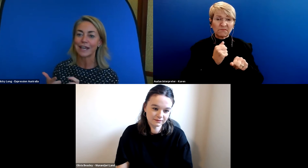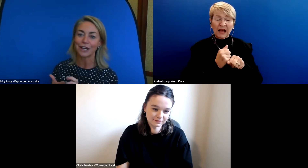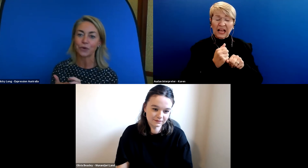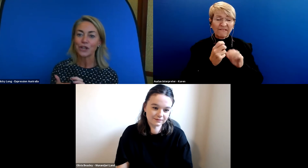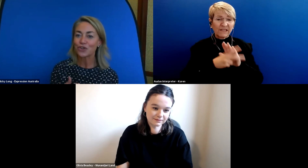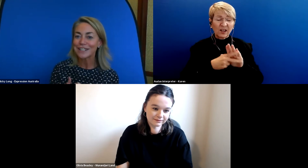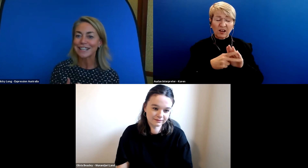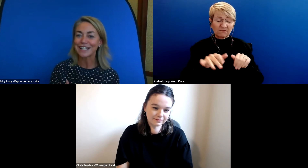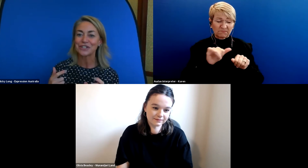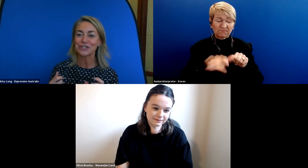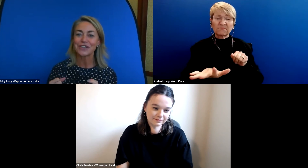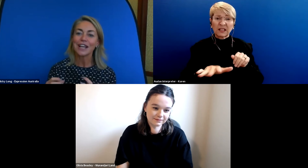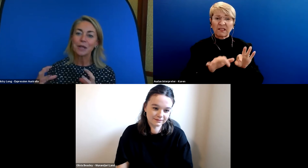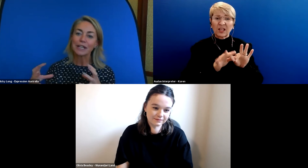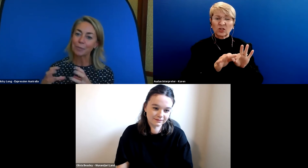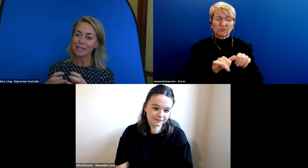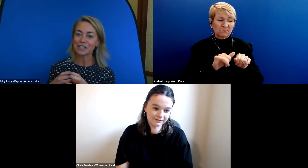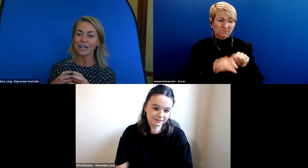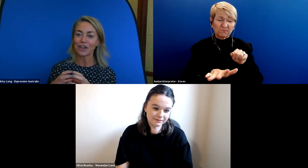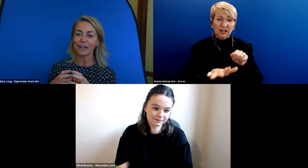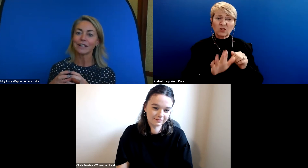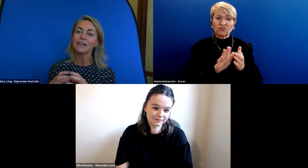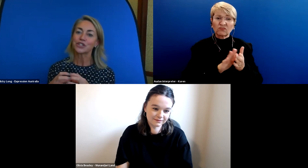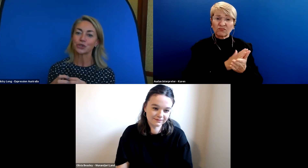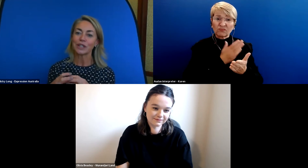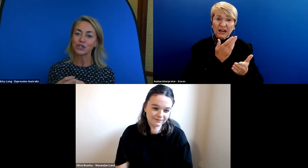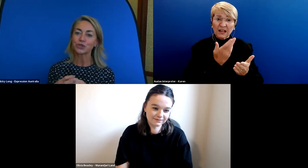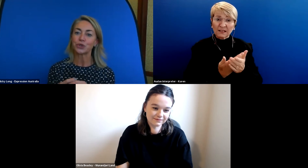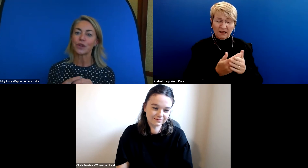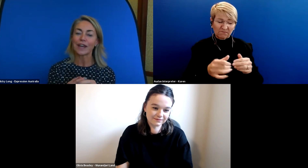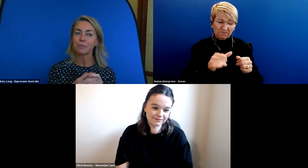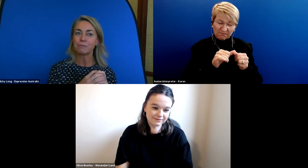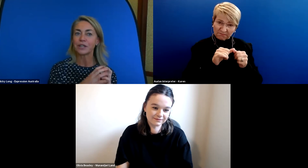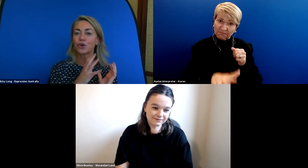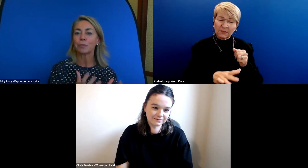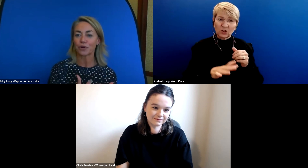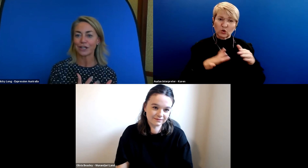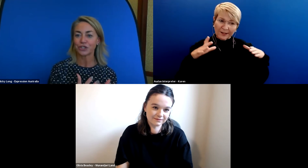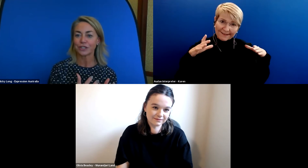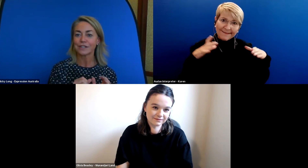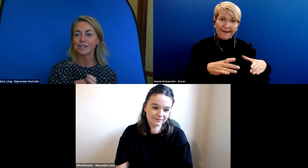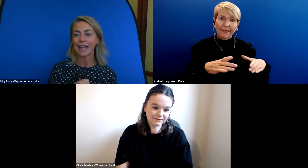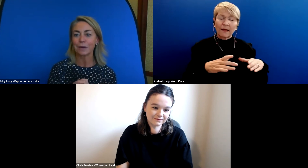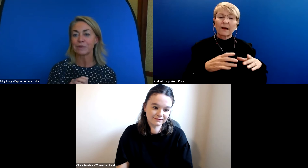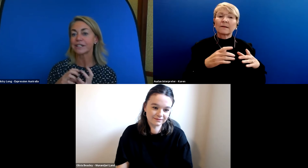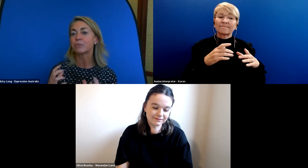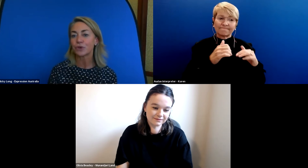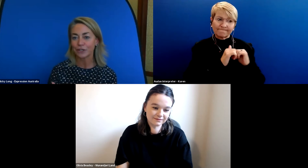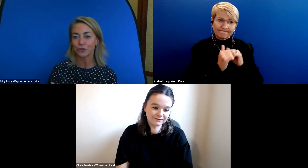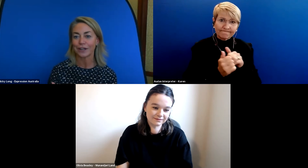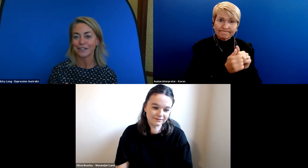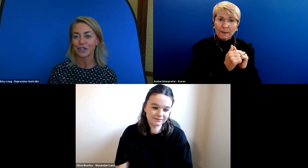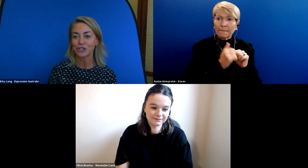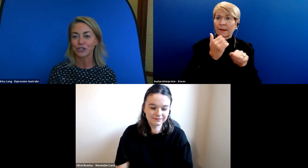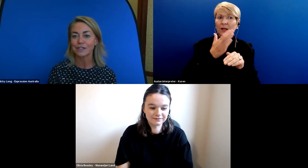interpreters, our translators coming together to ensure that big corporations and big